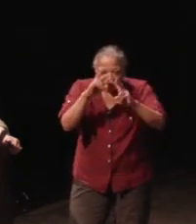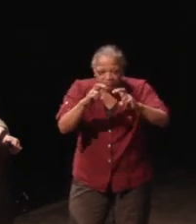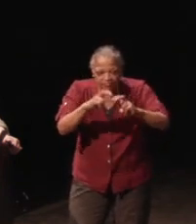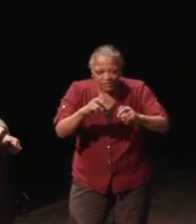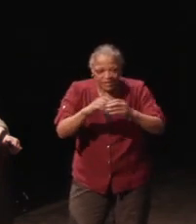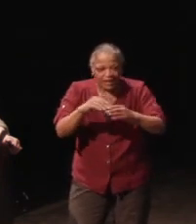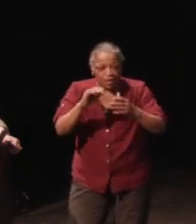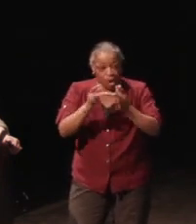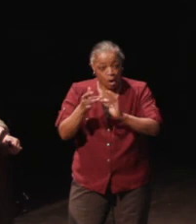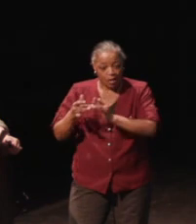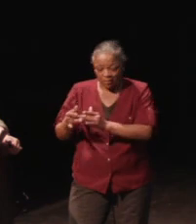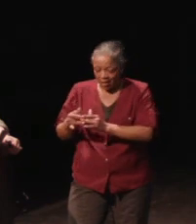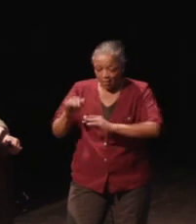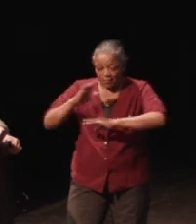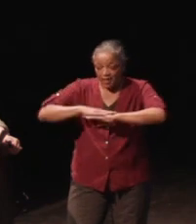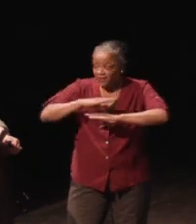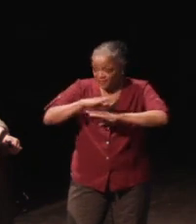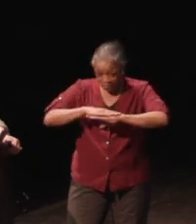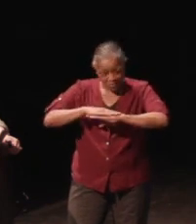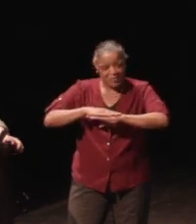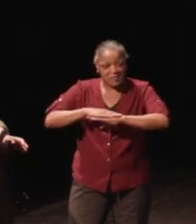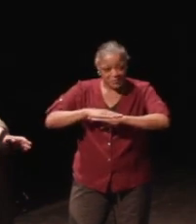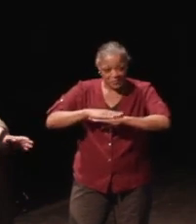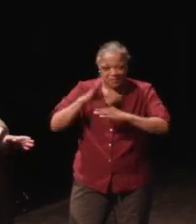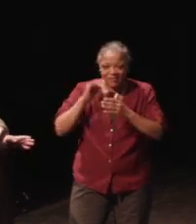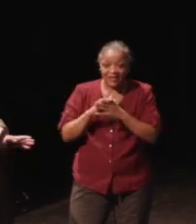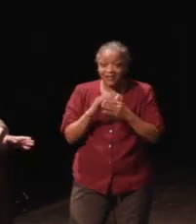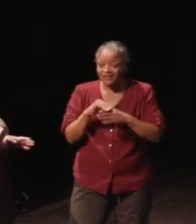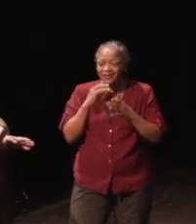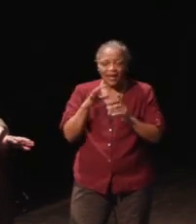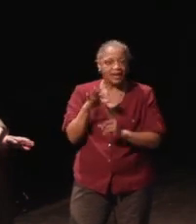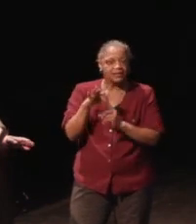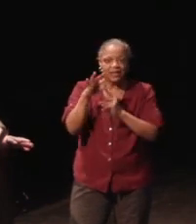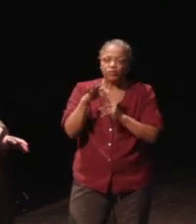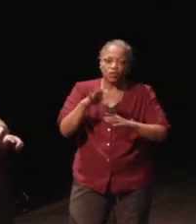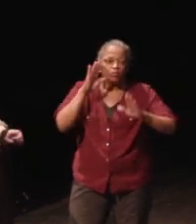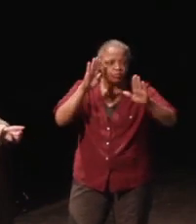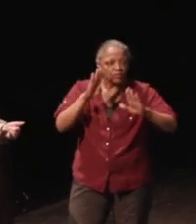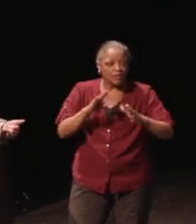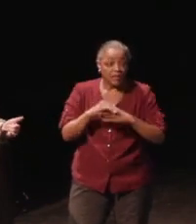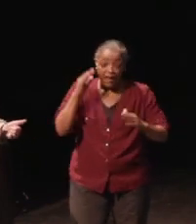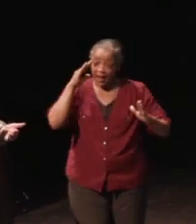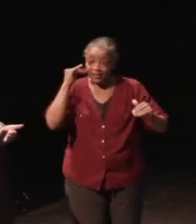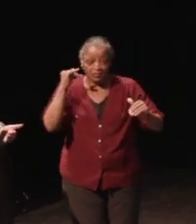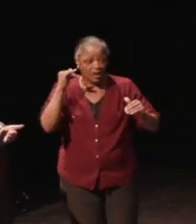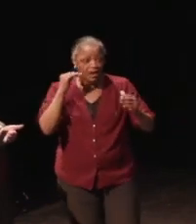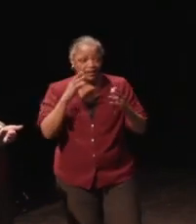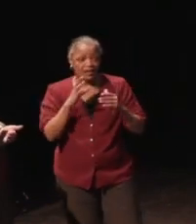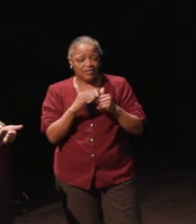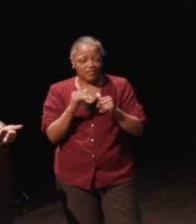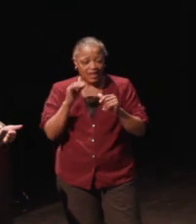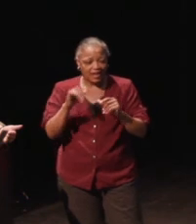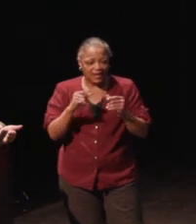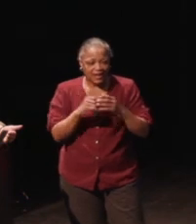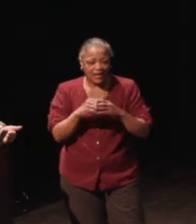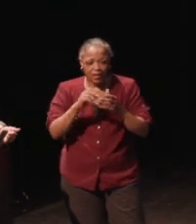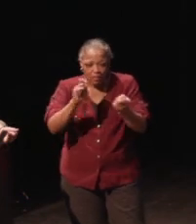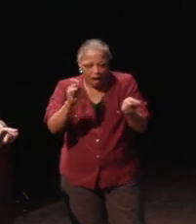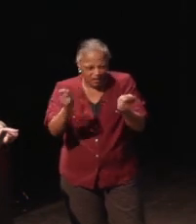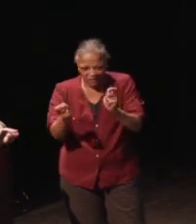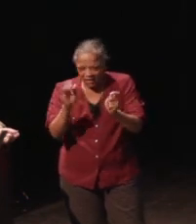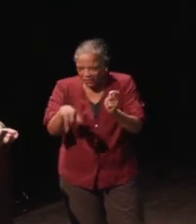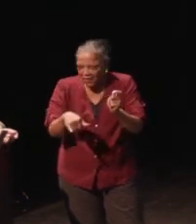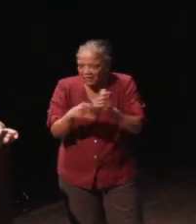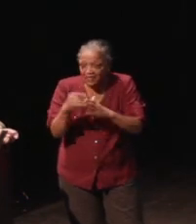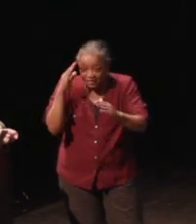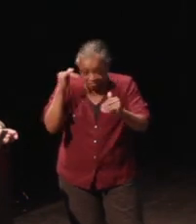an online platform that is exceptional, right? They expect that they can mod it, that they can modify it.